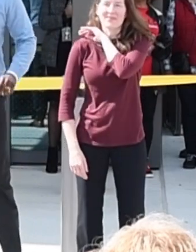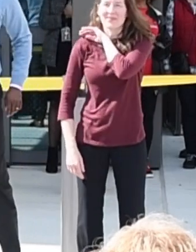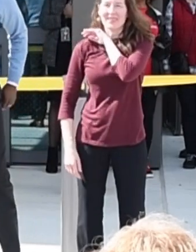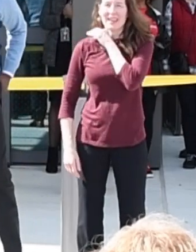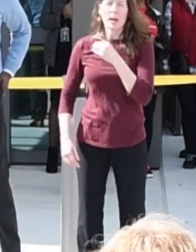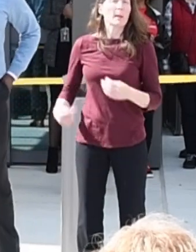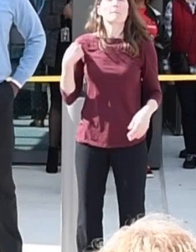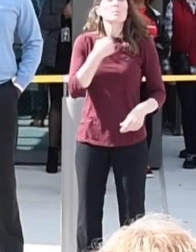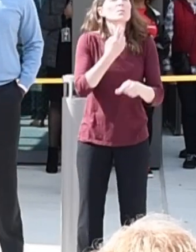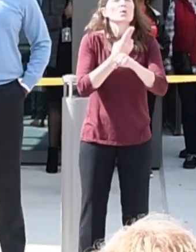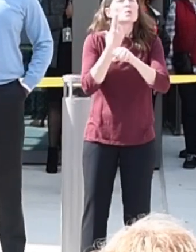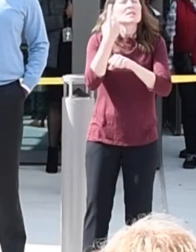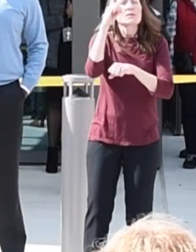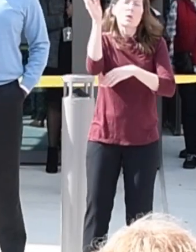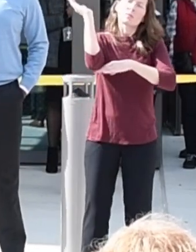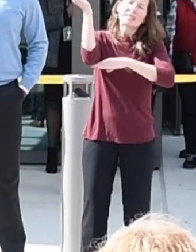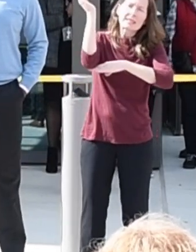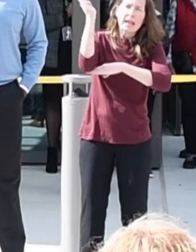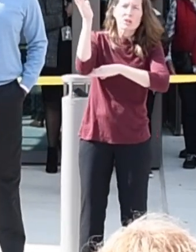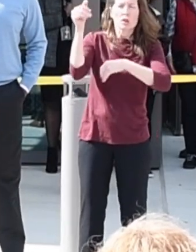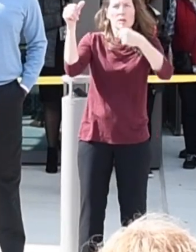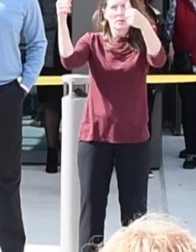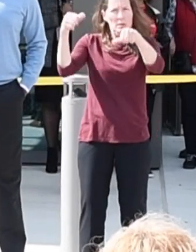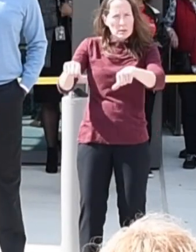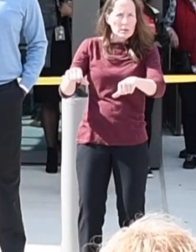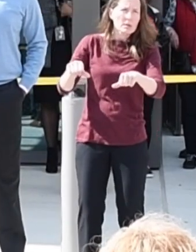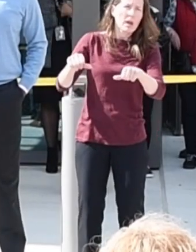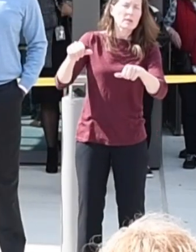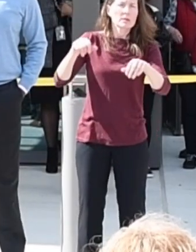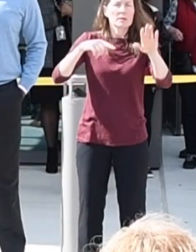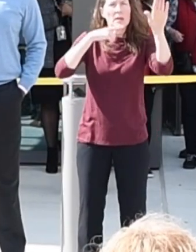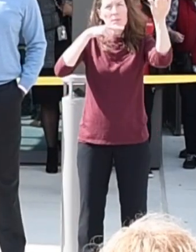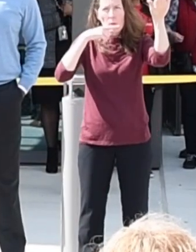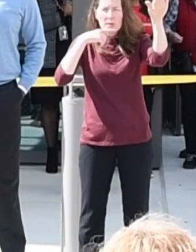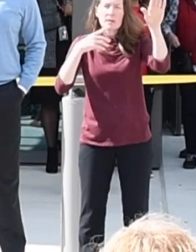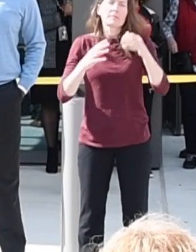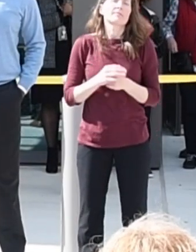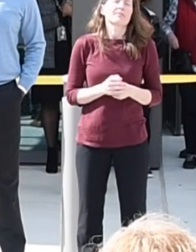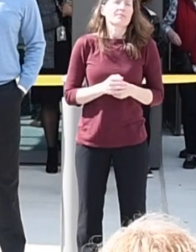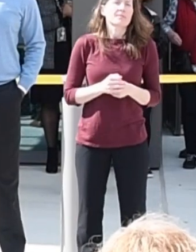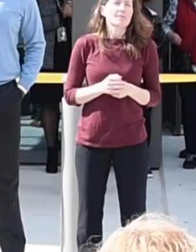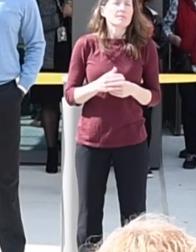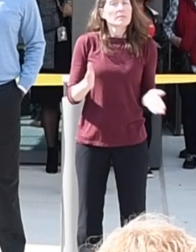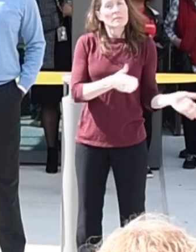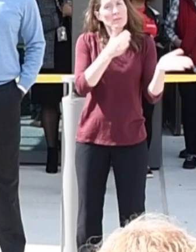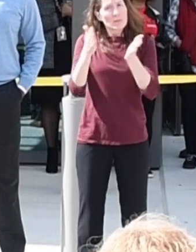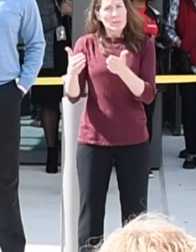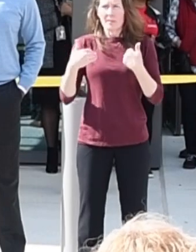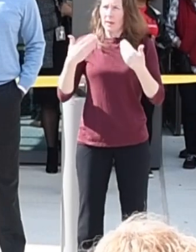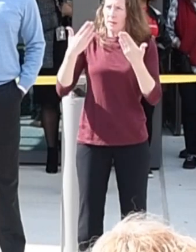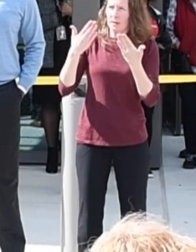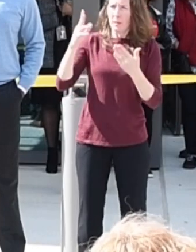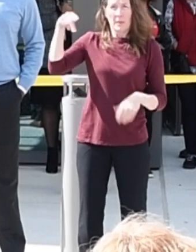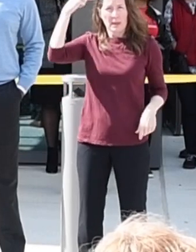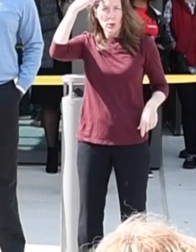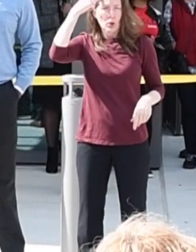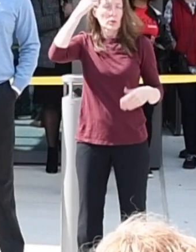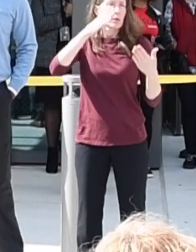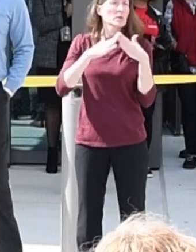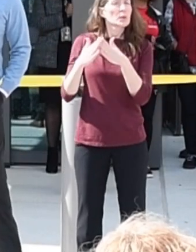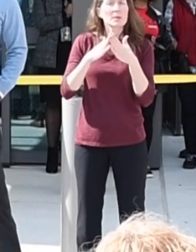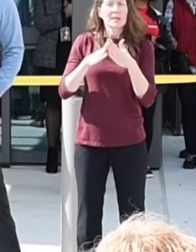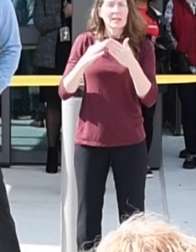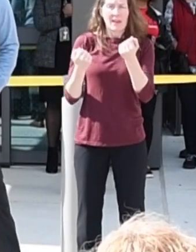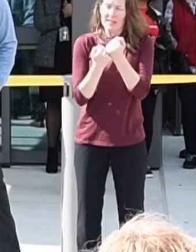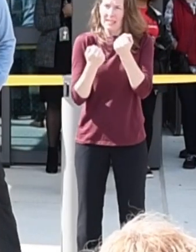in presentations and testimony. We had political and community advocacy advice from